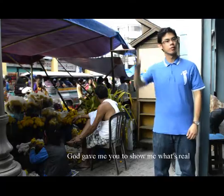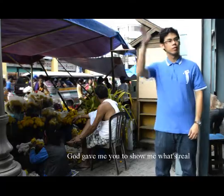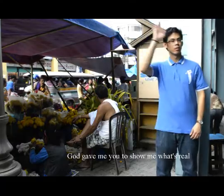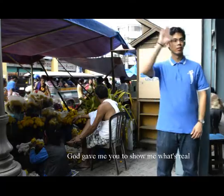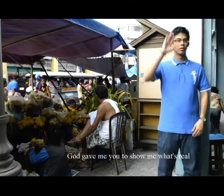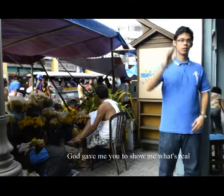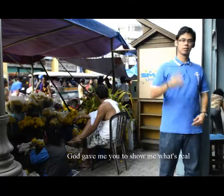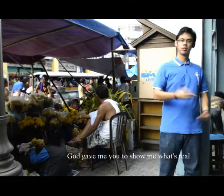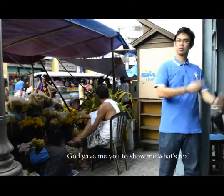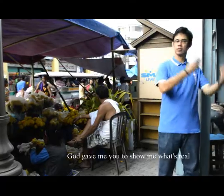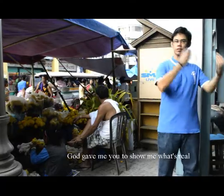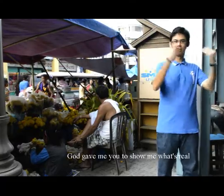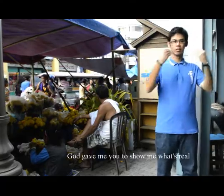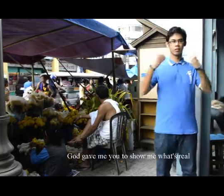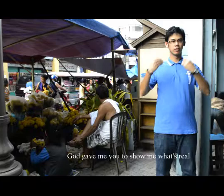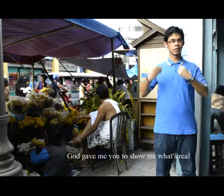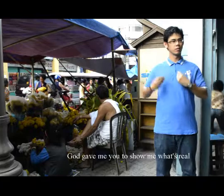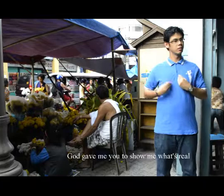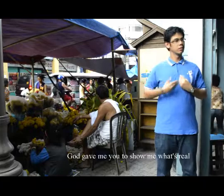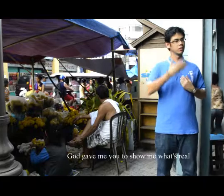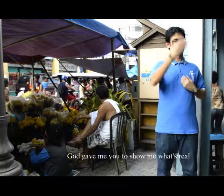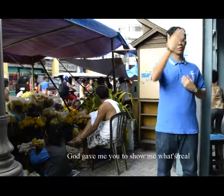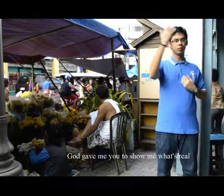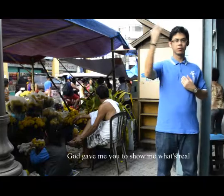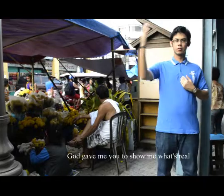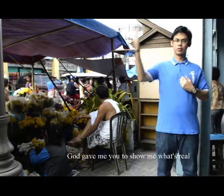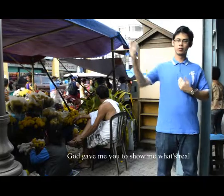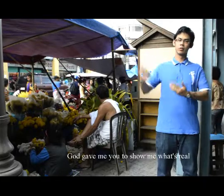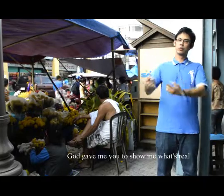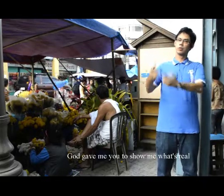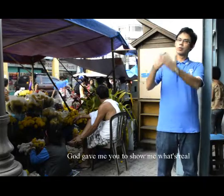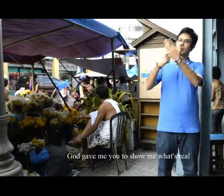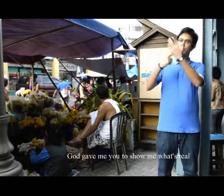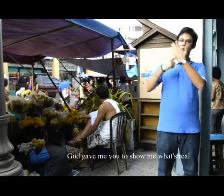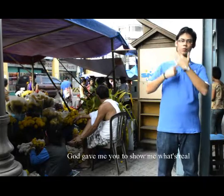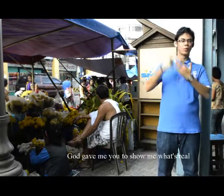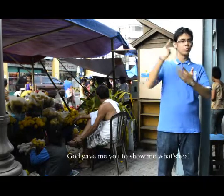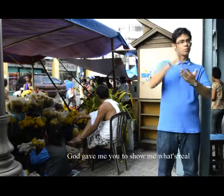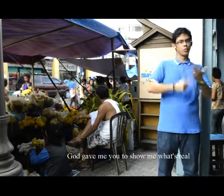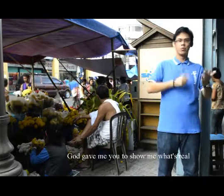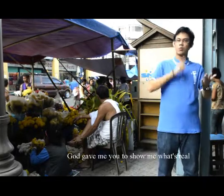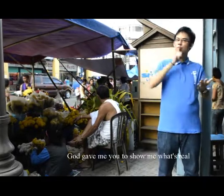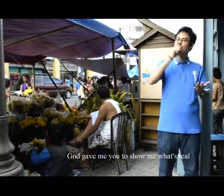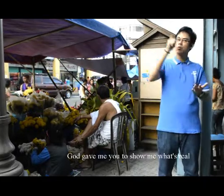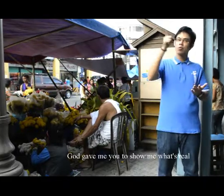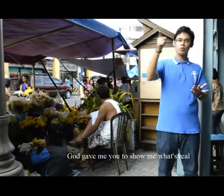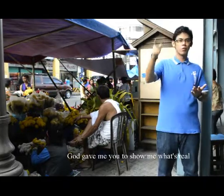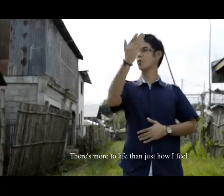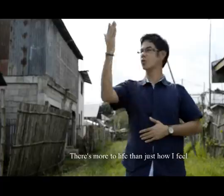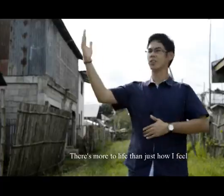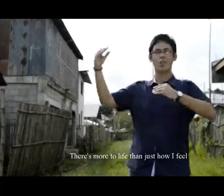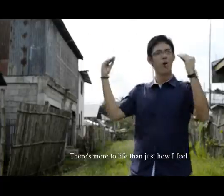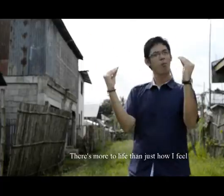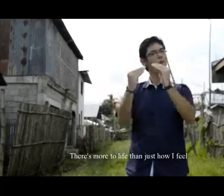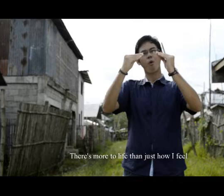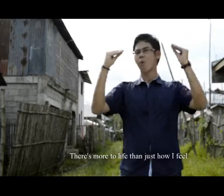believe God gave me you to show me what's real. And there's more